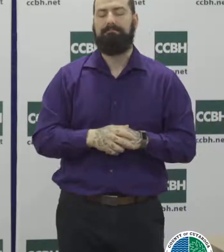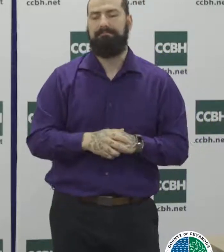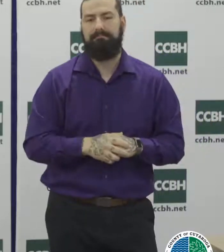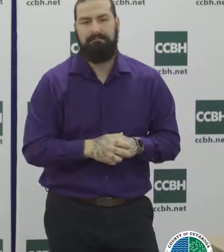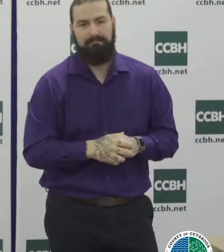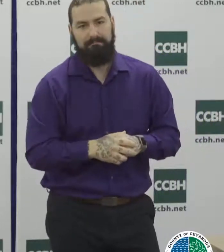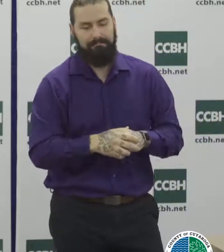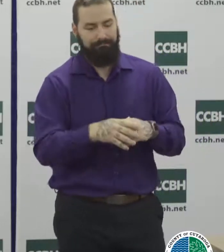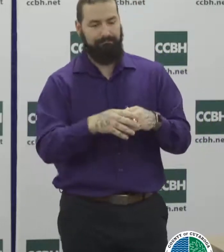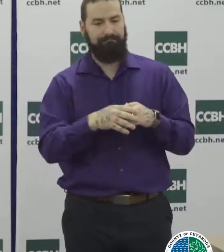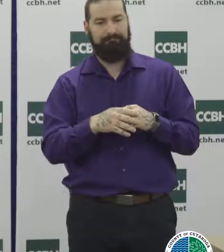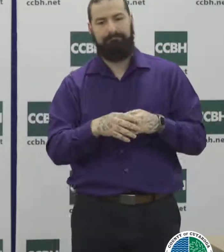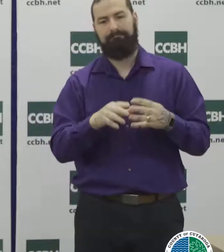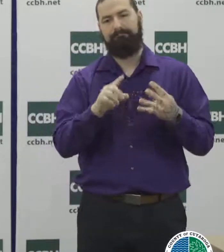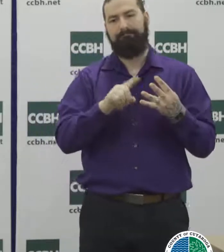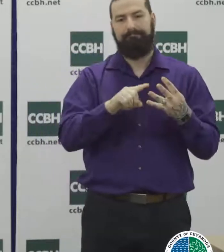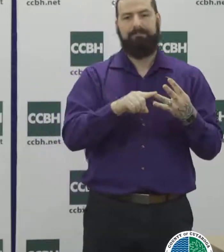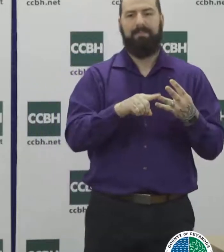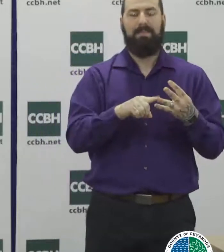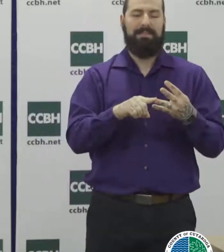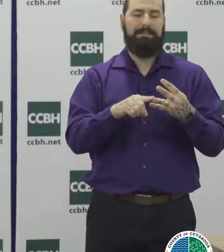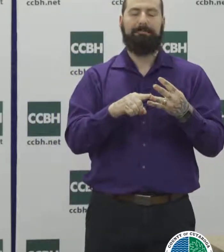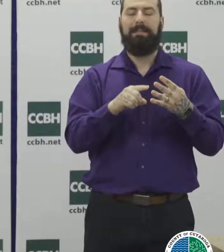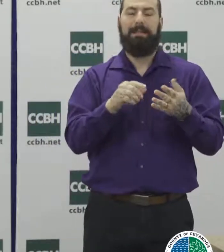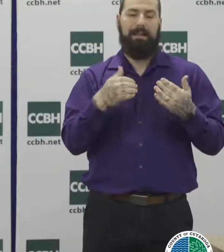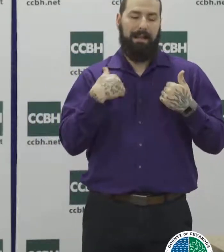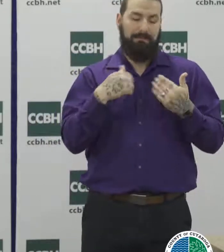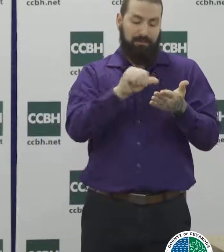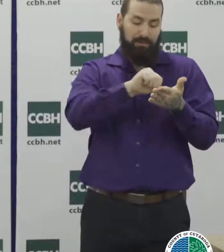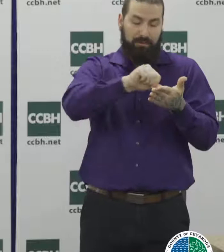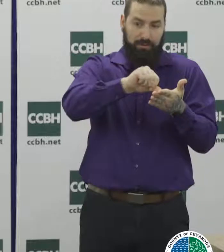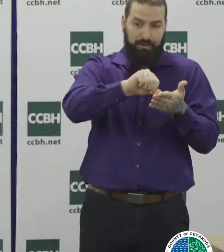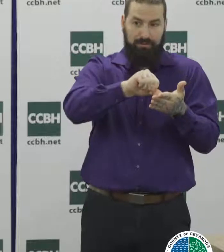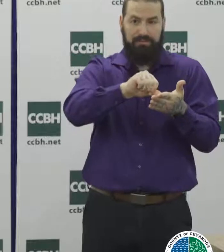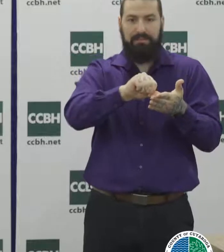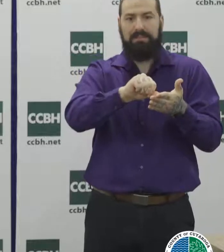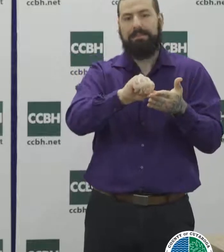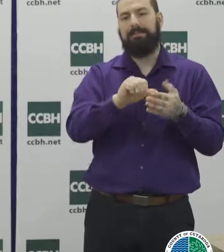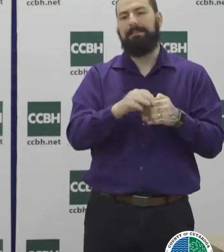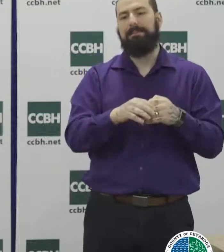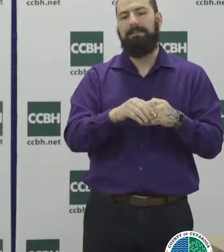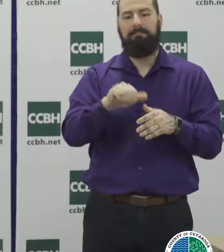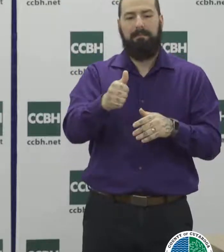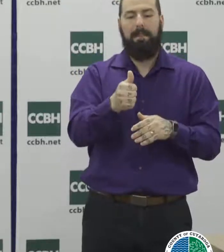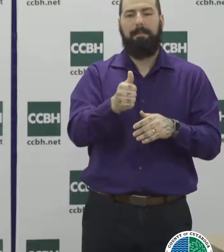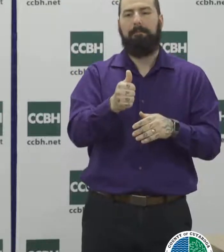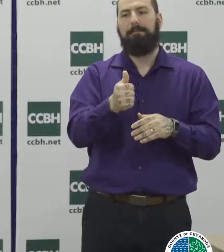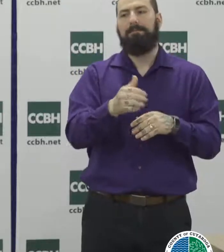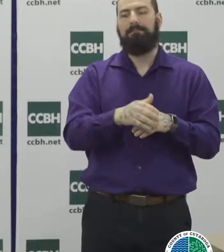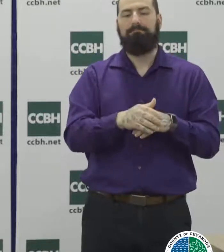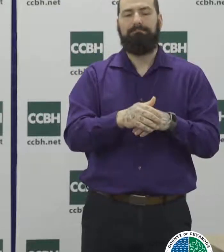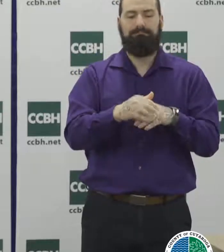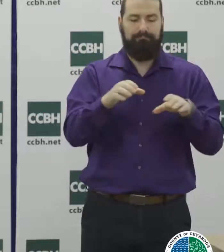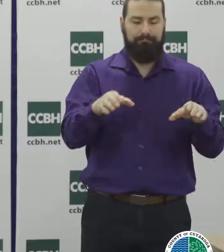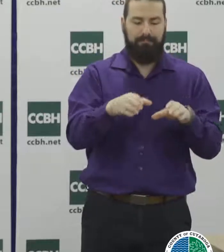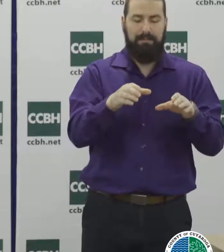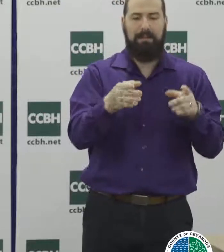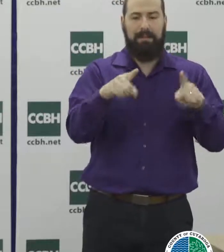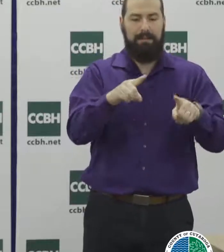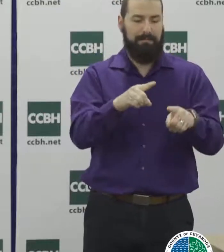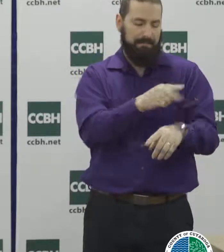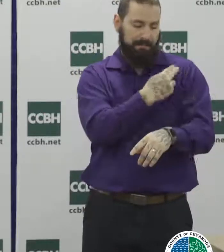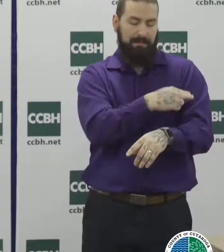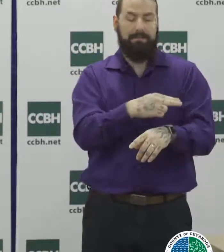have essential surgeries and procedures that are beginning in an outpatient fashion at our hospital facilities, so these folks are also being